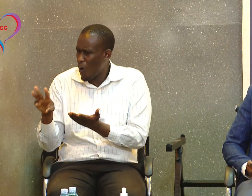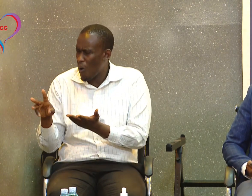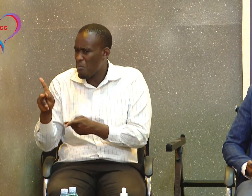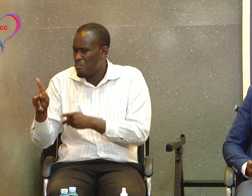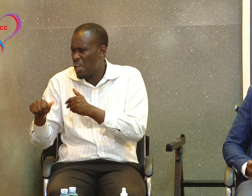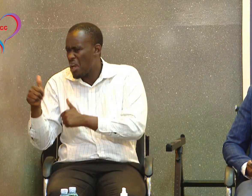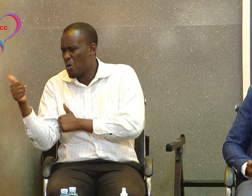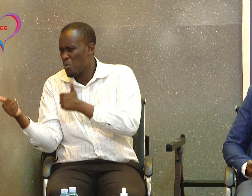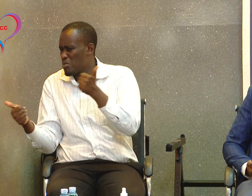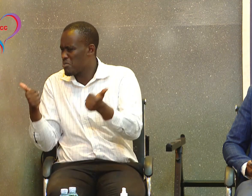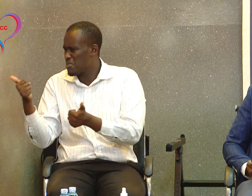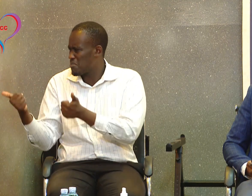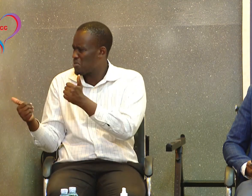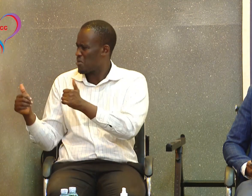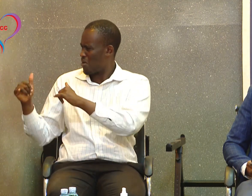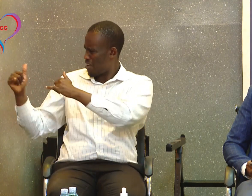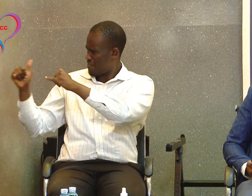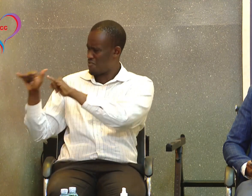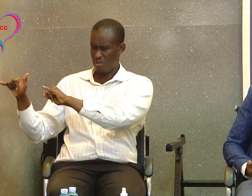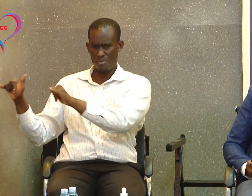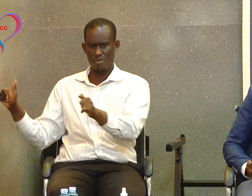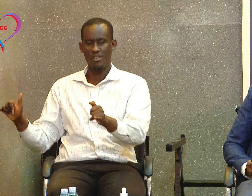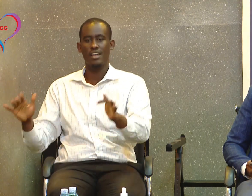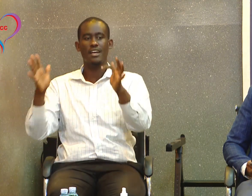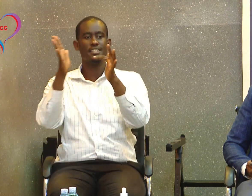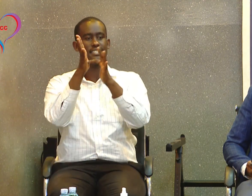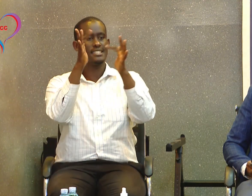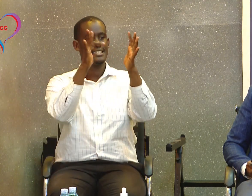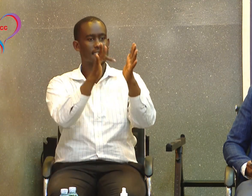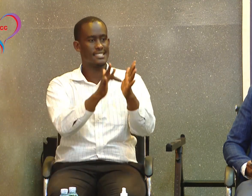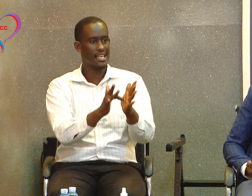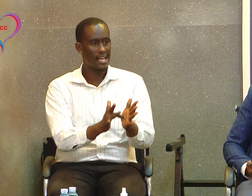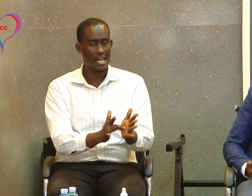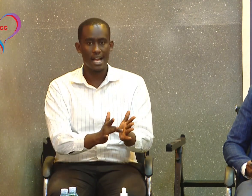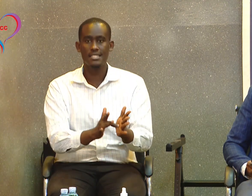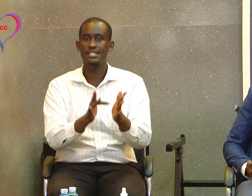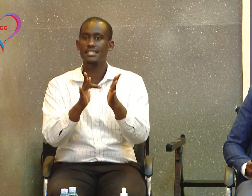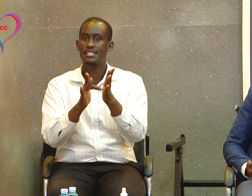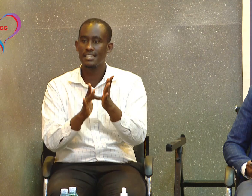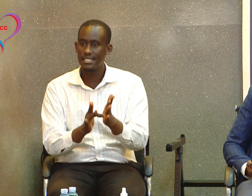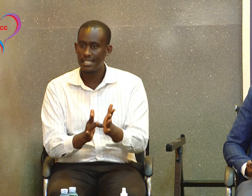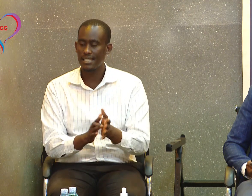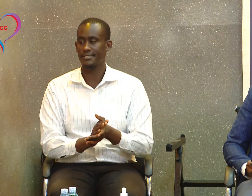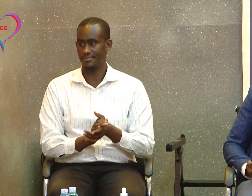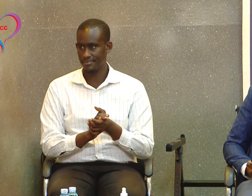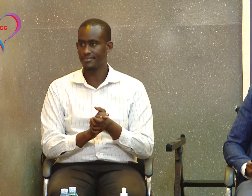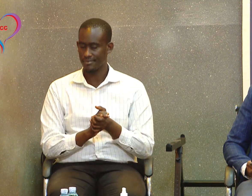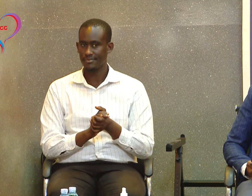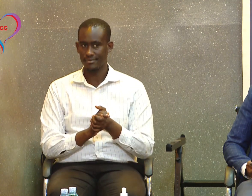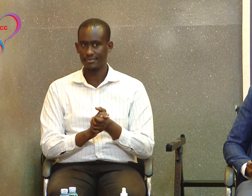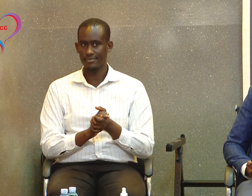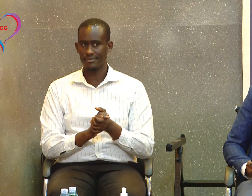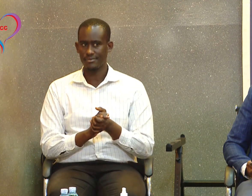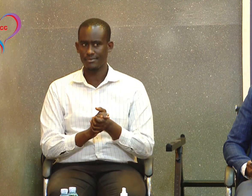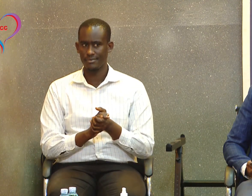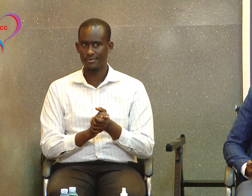abalala bebakikubulidde. So Jesus was concerned because this government official